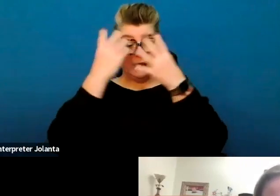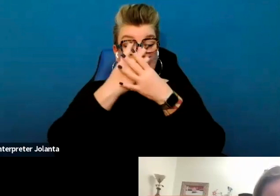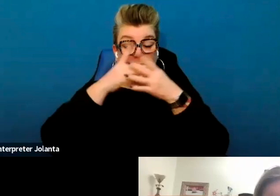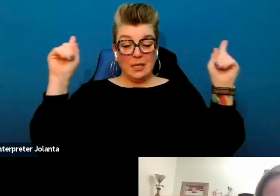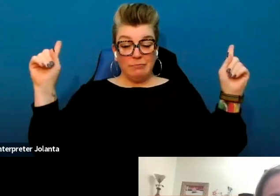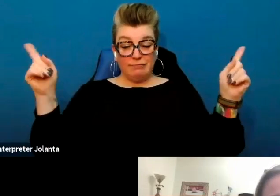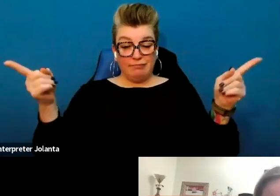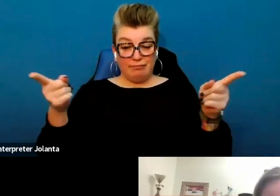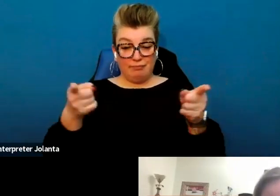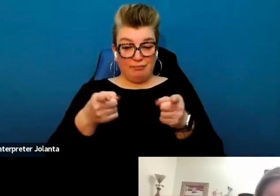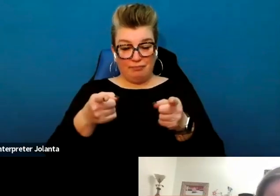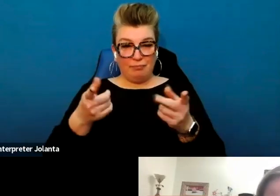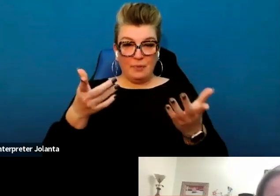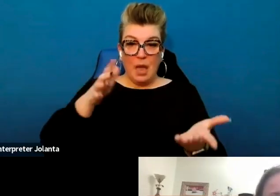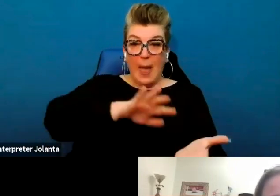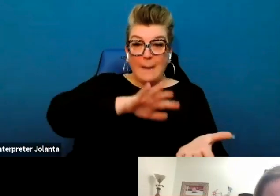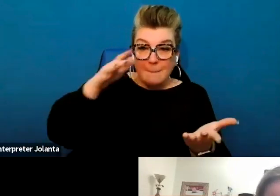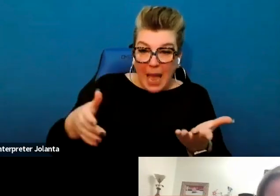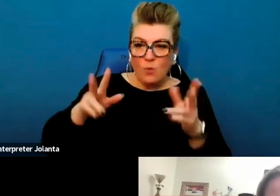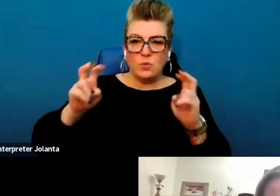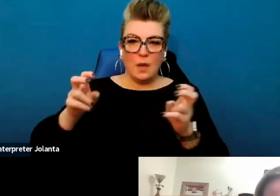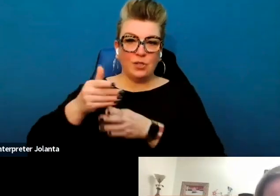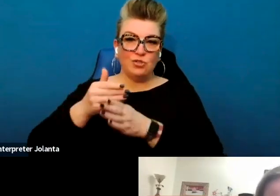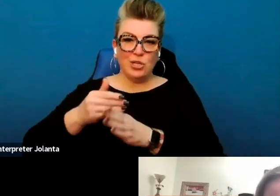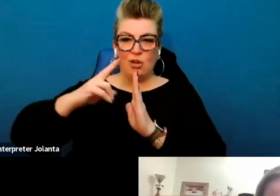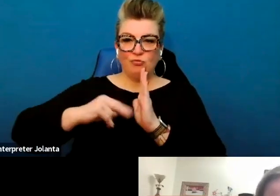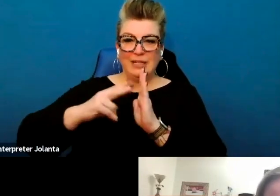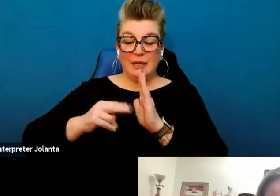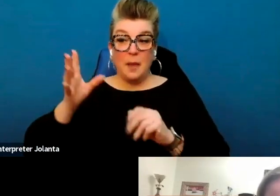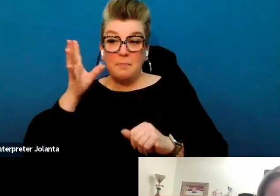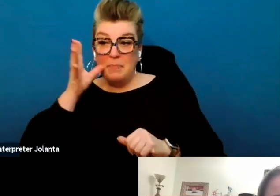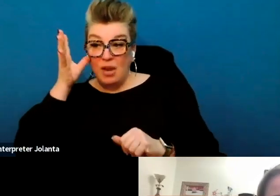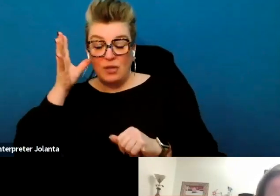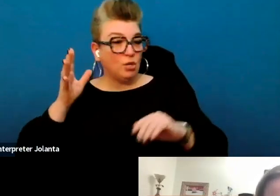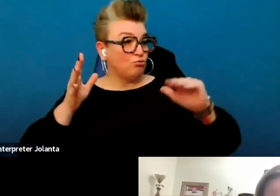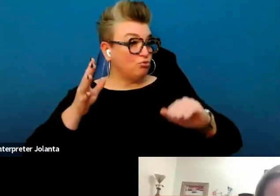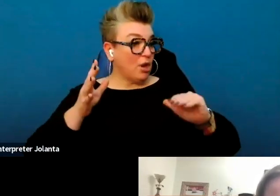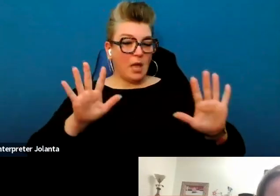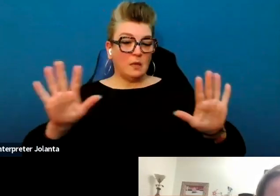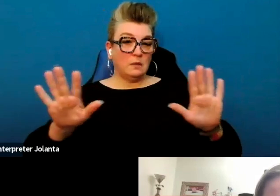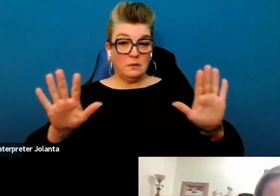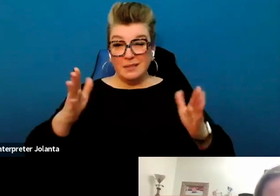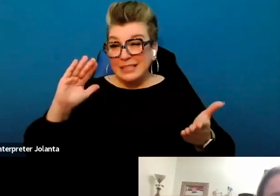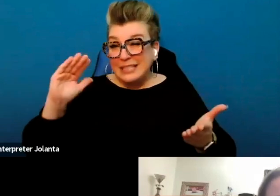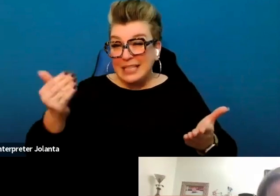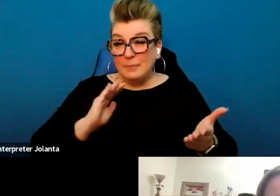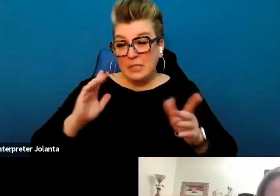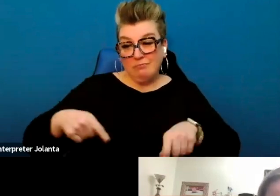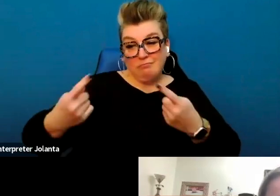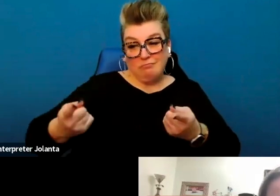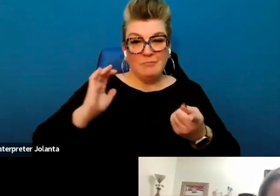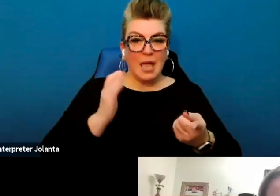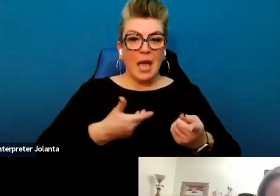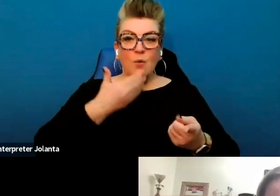amount of shared reading between parent and child as like probably the best measure of